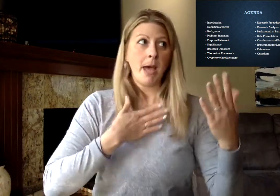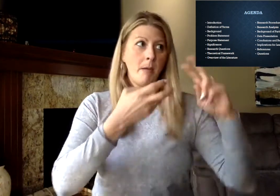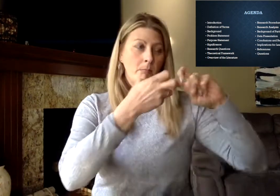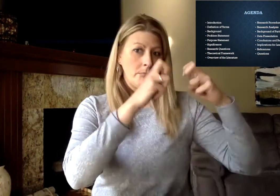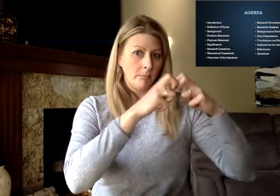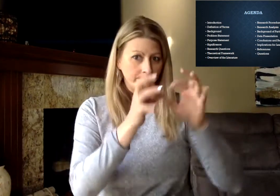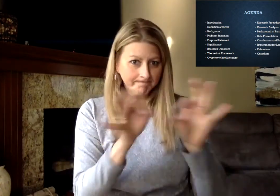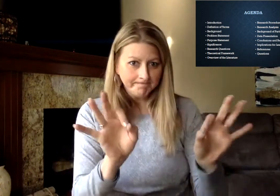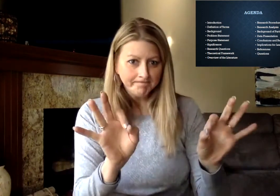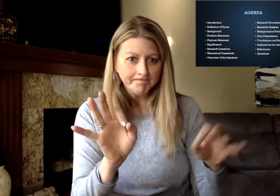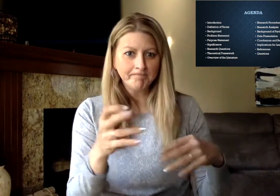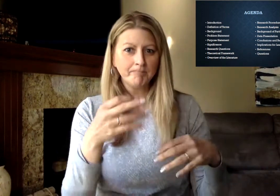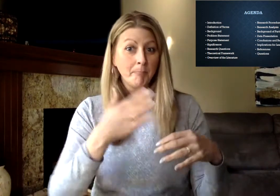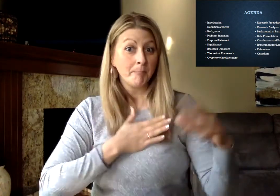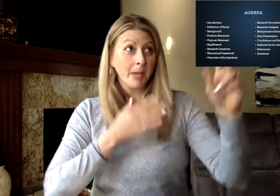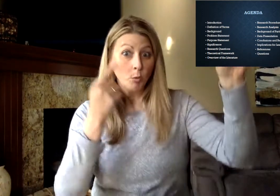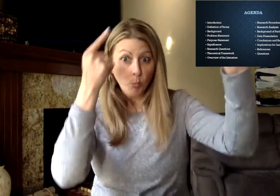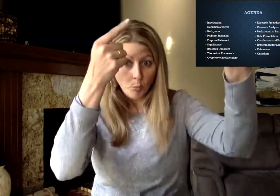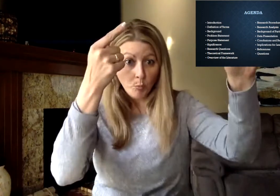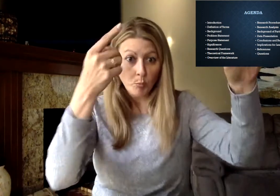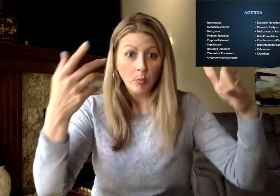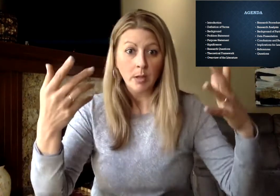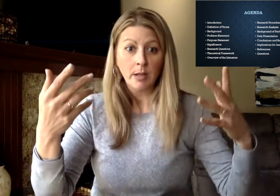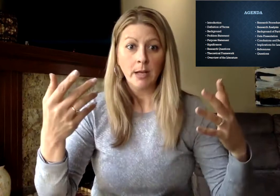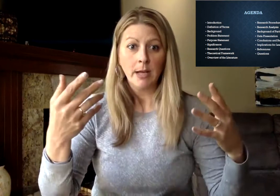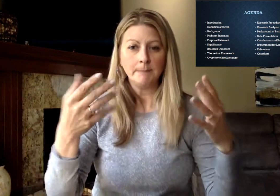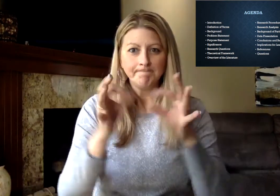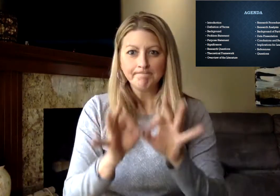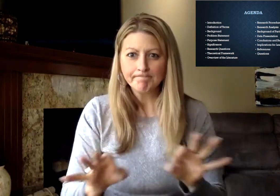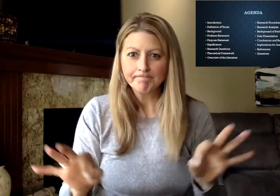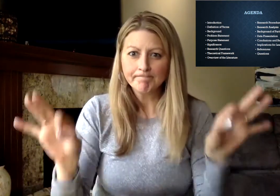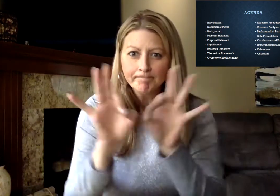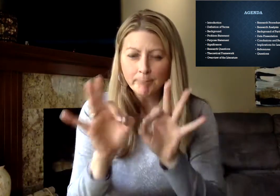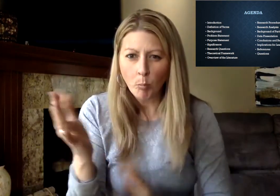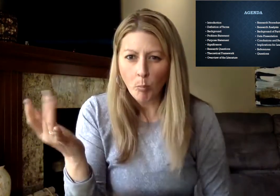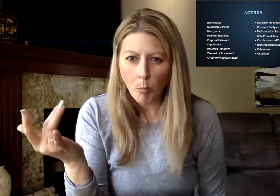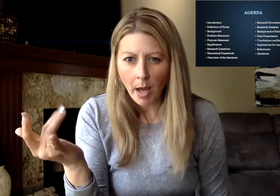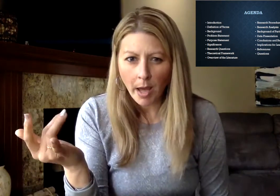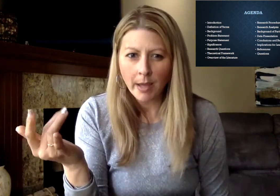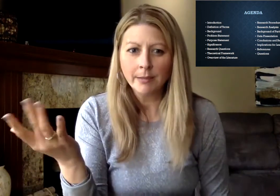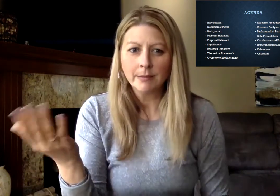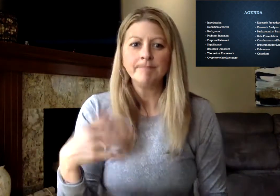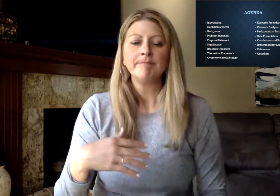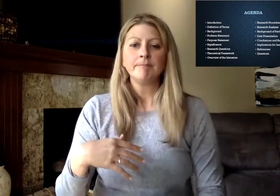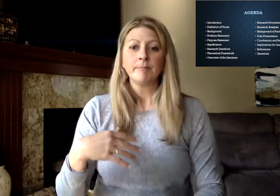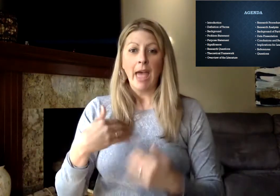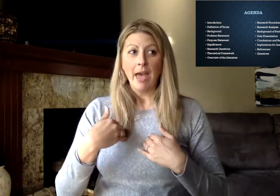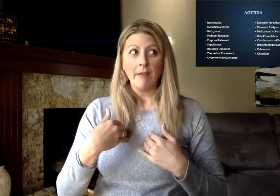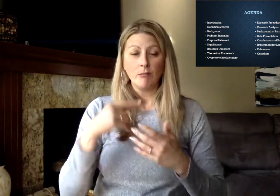project. What is the problem? What is my purpose? What is the significance? The why?